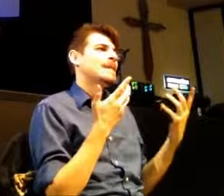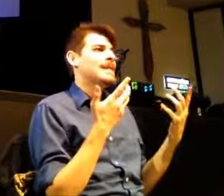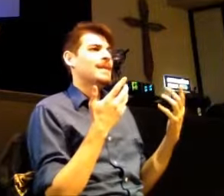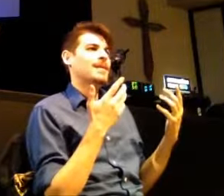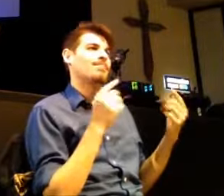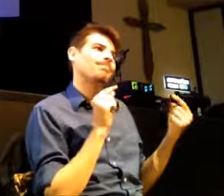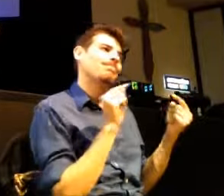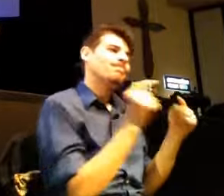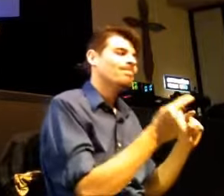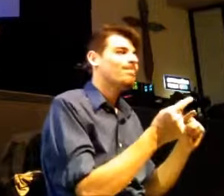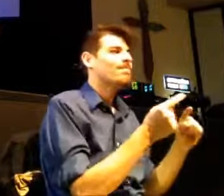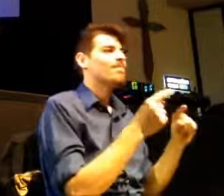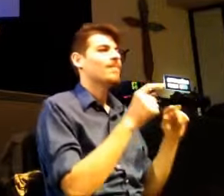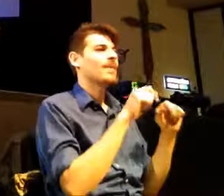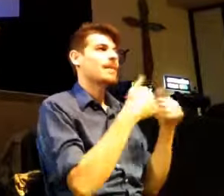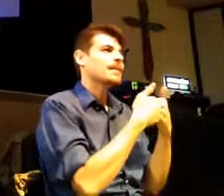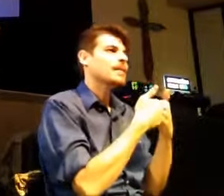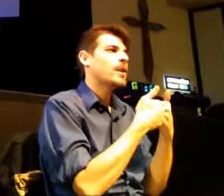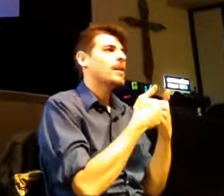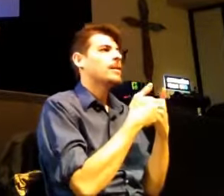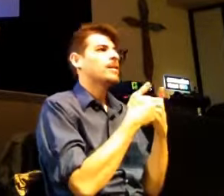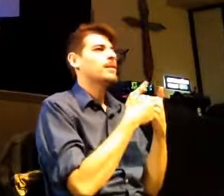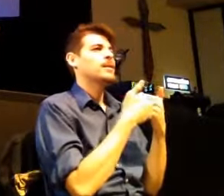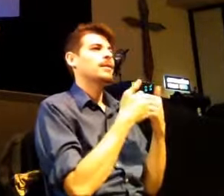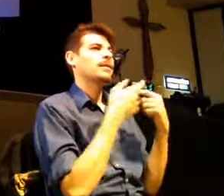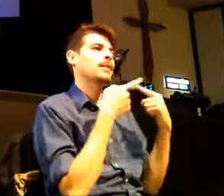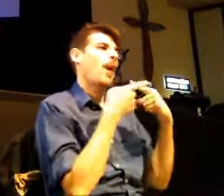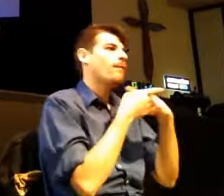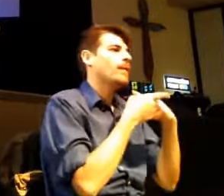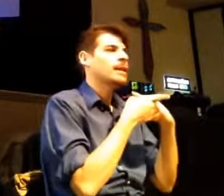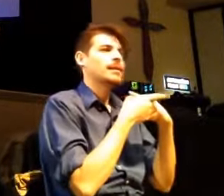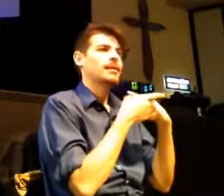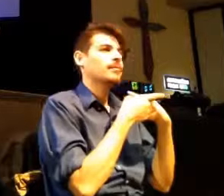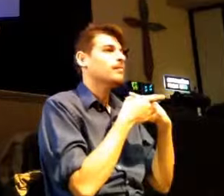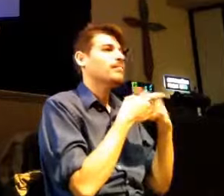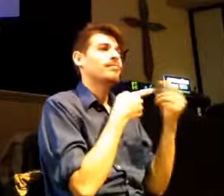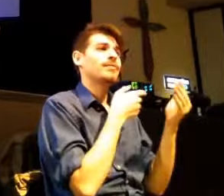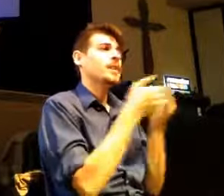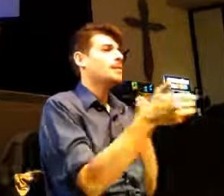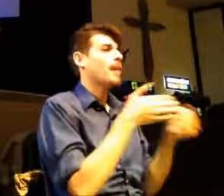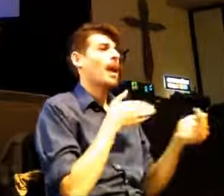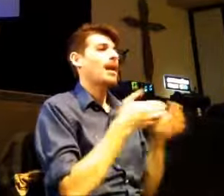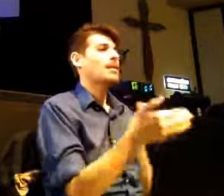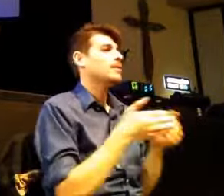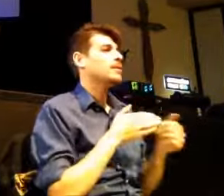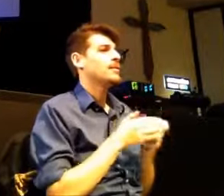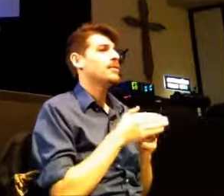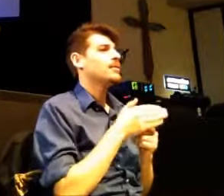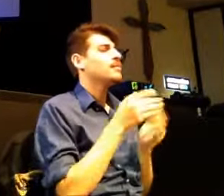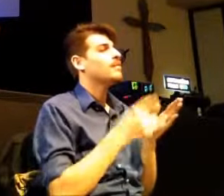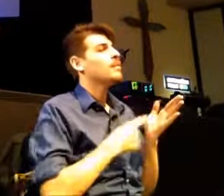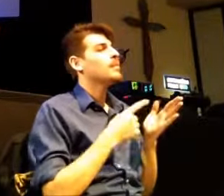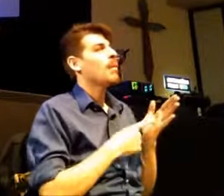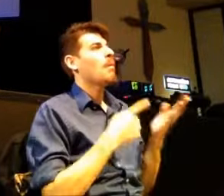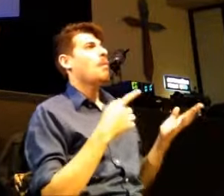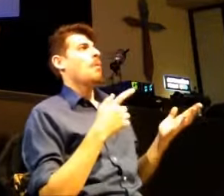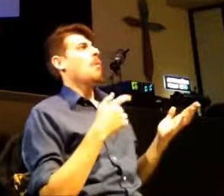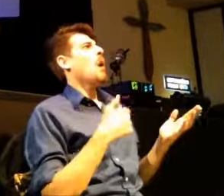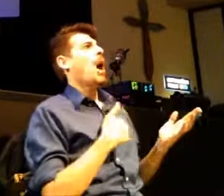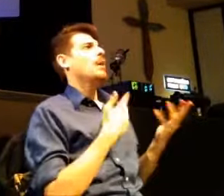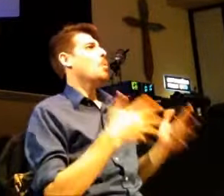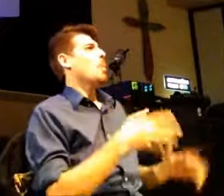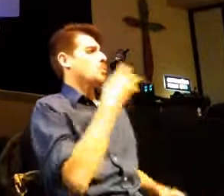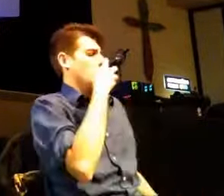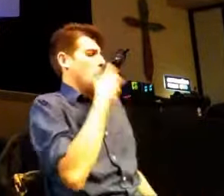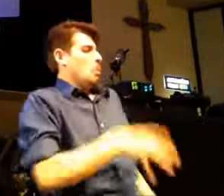work or at school or with a friend or someone, and you avoid it because it's this idea, I can't take the conflict, I can't take the rejection, I need the approval.